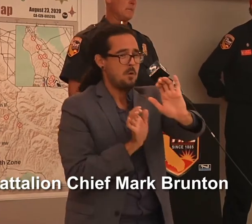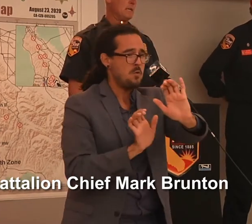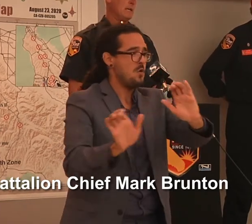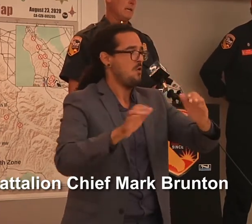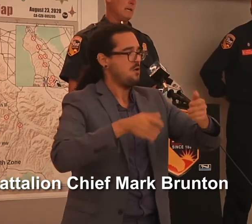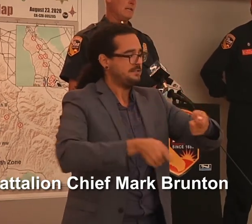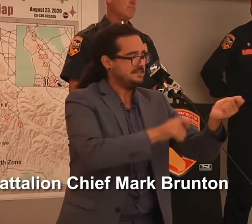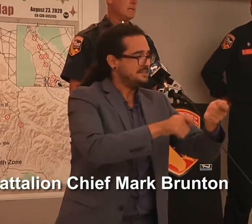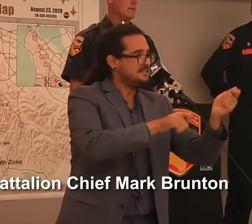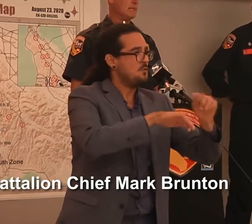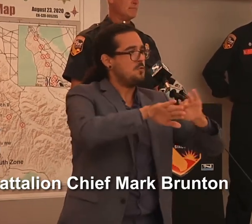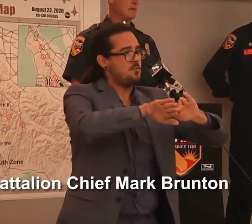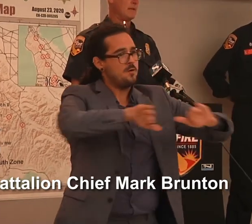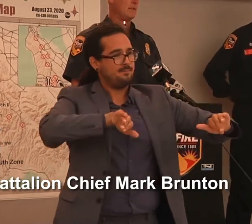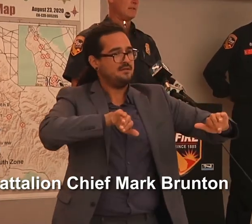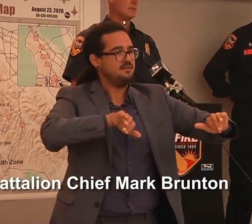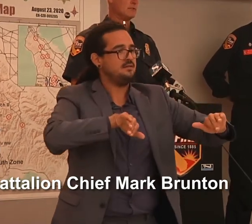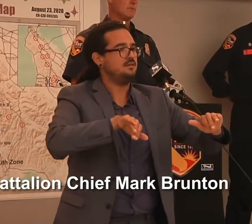area, and